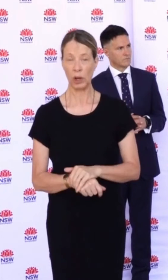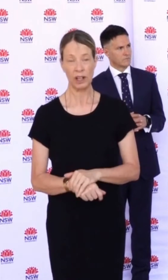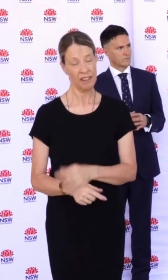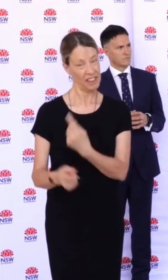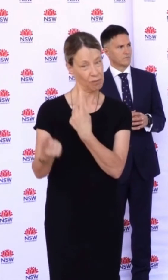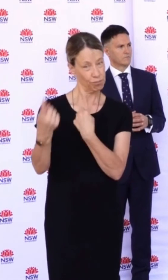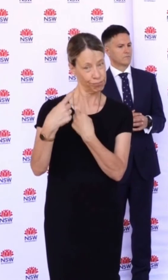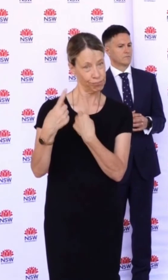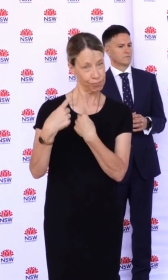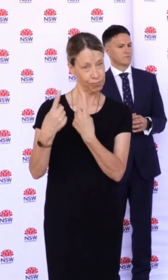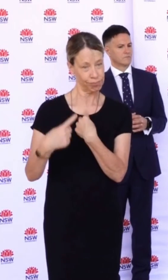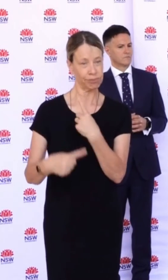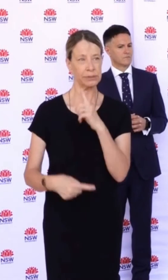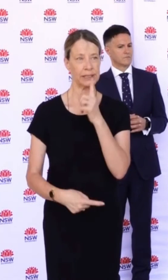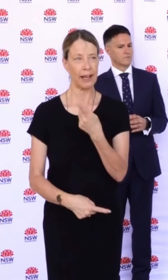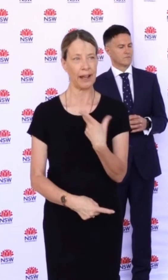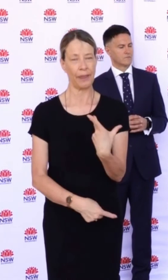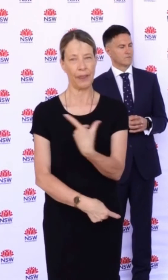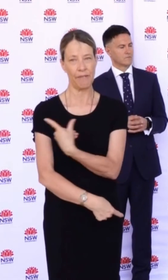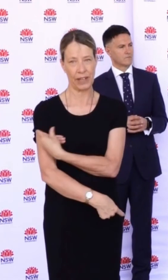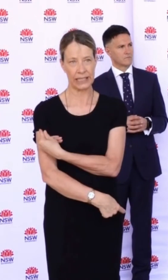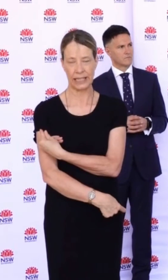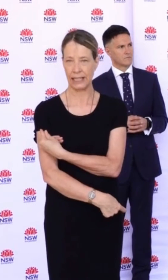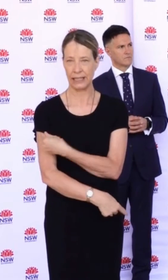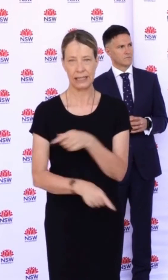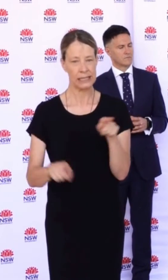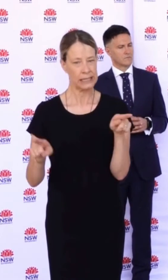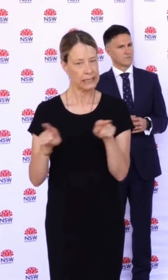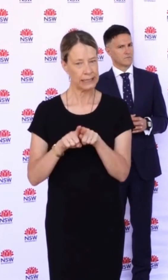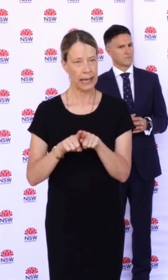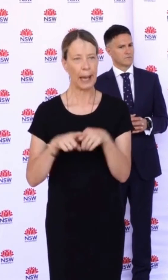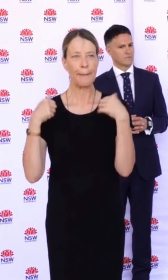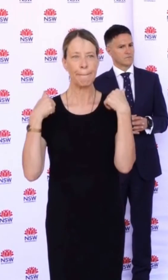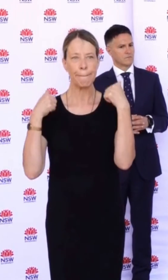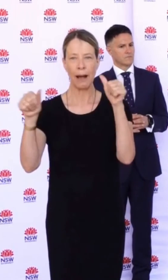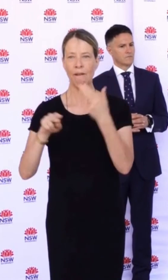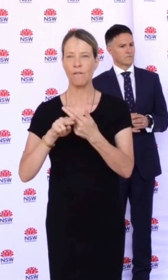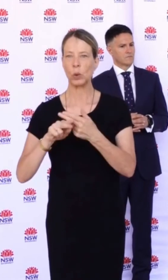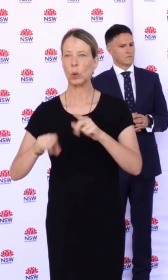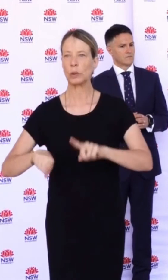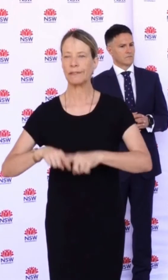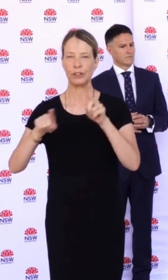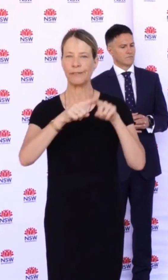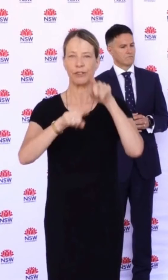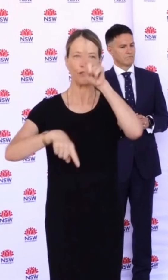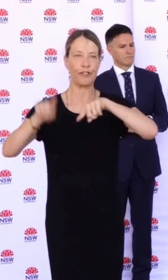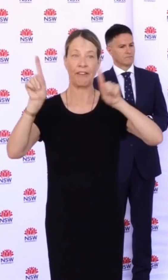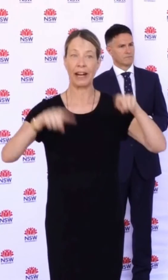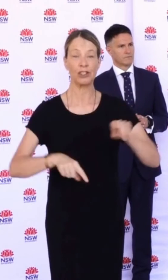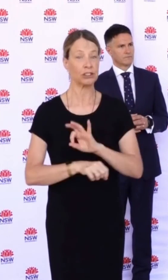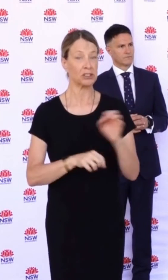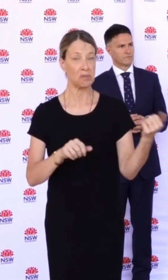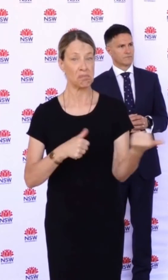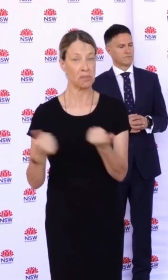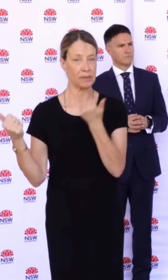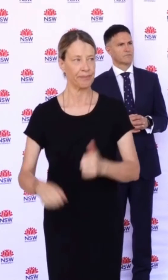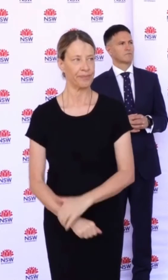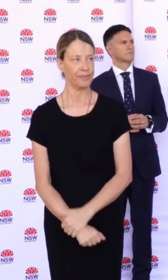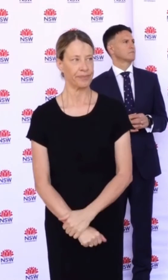rolled out as soon as the TGA and the federal government think it's appropriate. I'm really looking forward to that. Will those variants reduce the effectiveness of the vaccine?